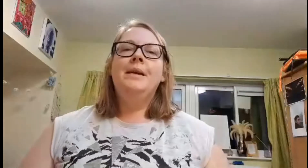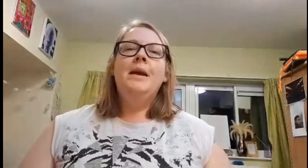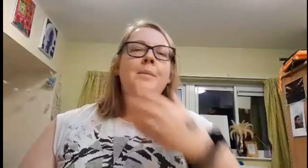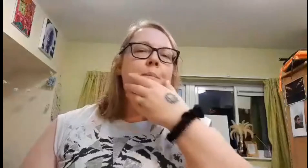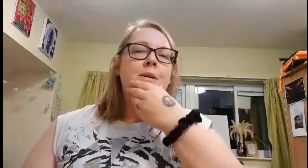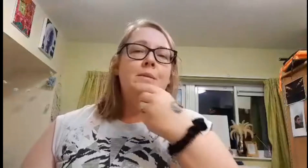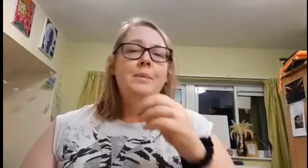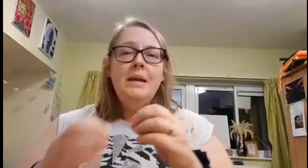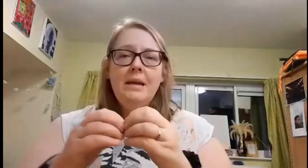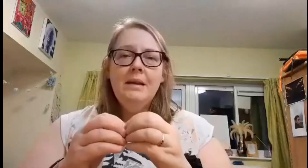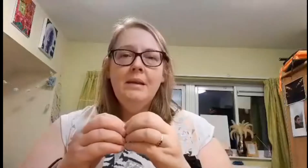Mr. Bean,